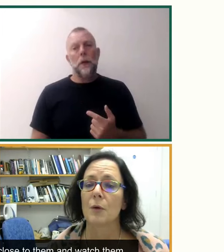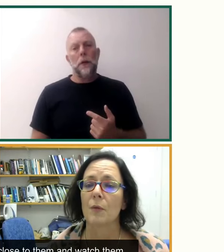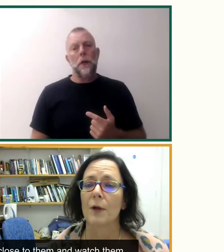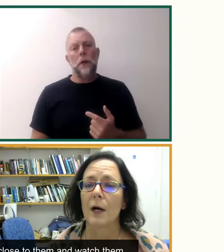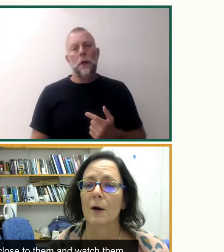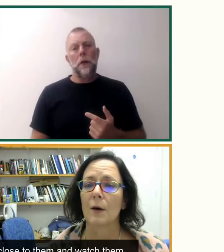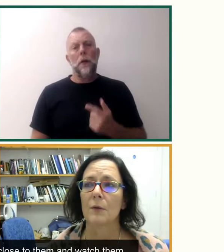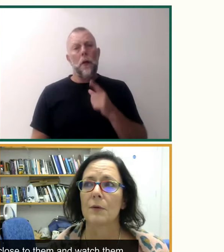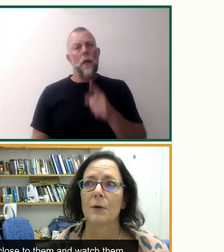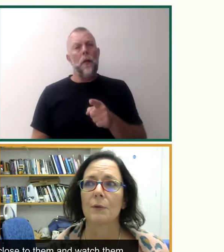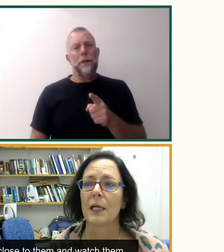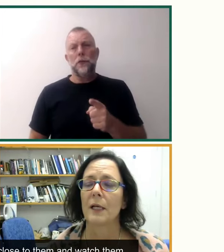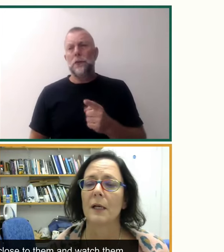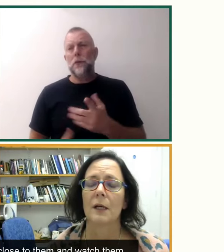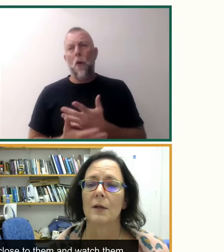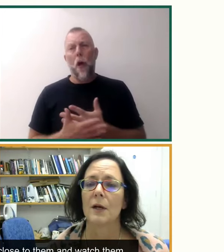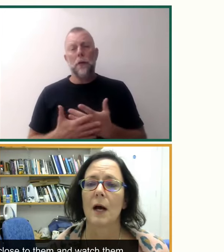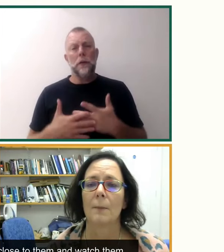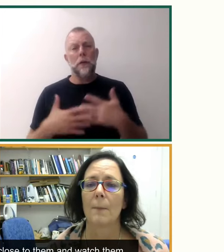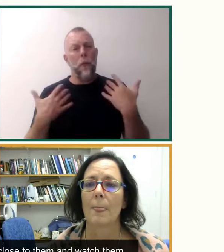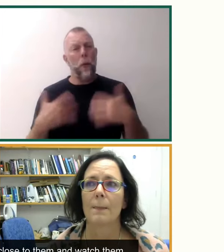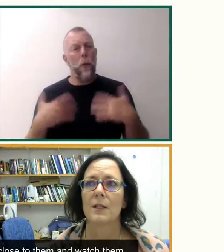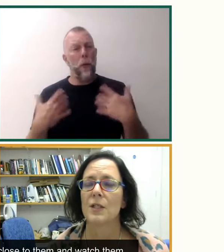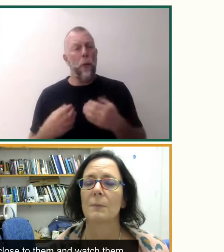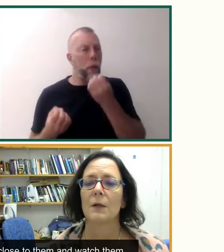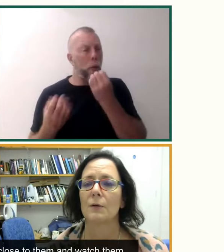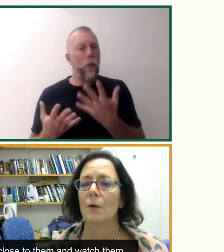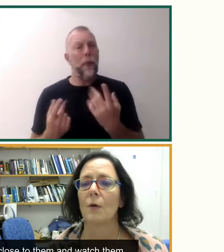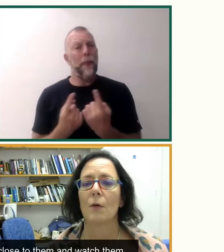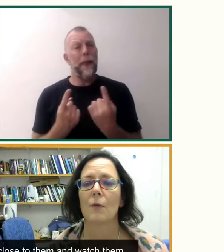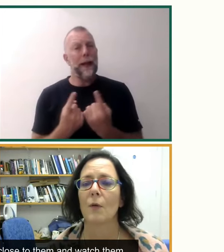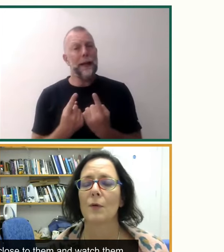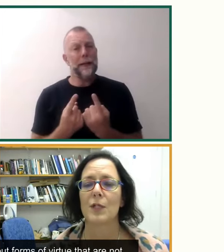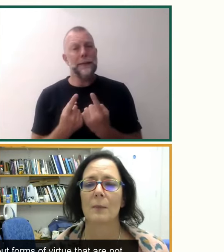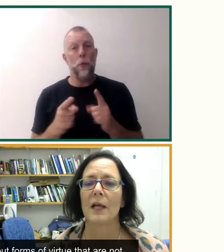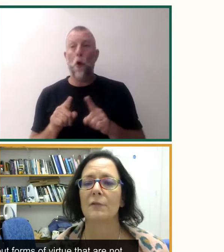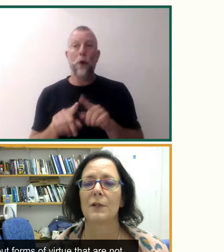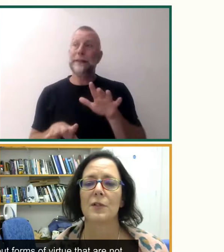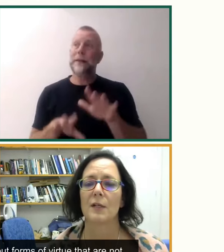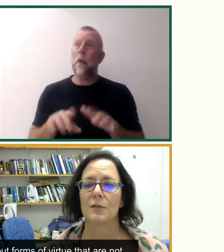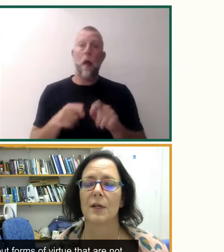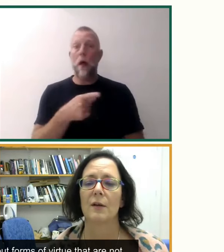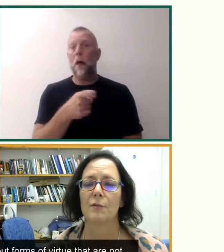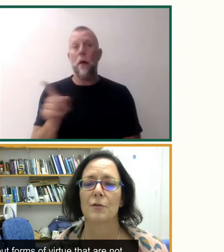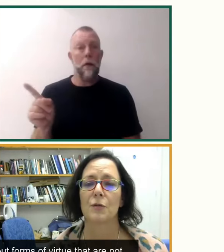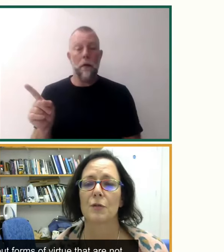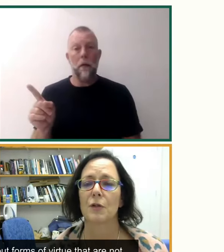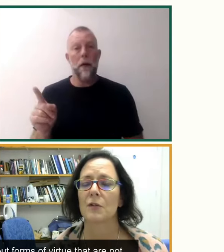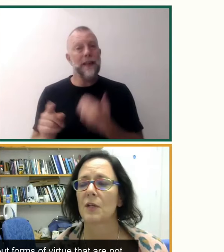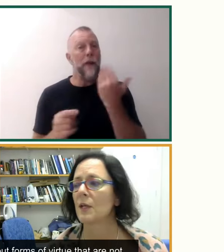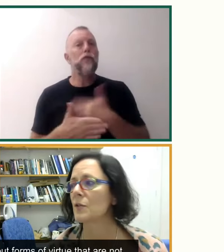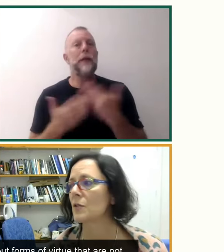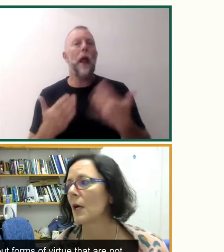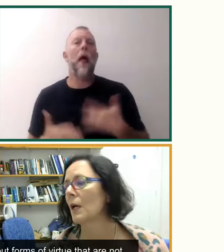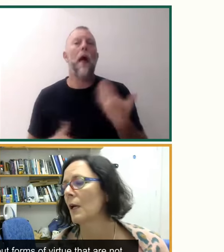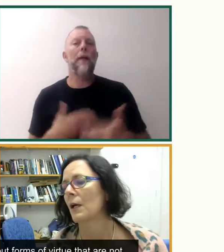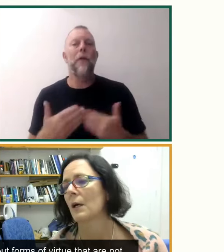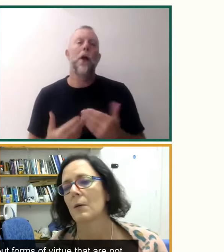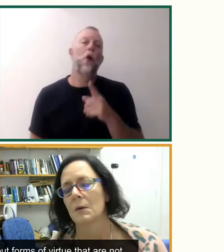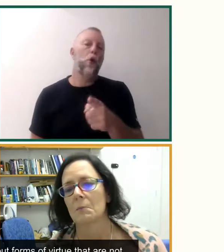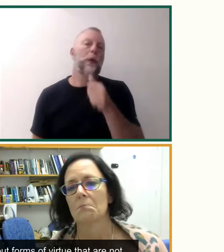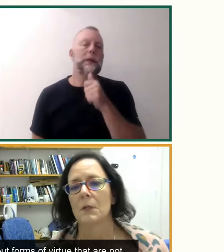forms of virtue that are not really similar or on the same level as day-to-day virtue. So you could say,